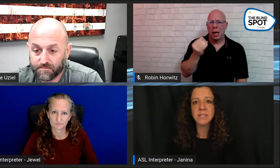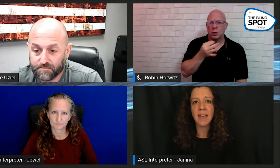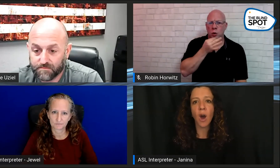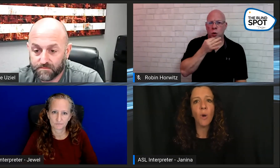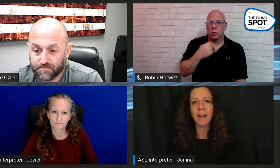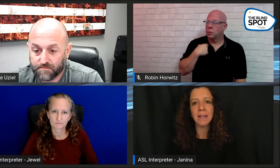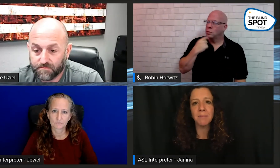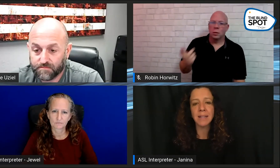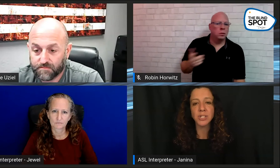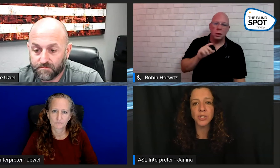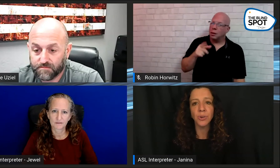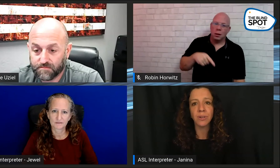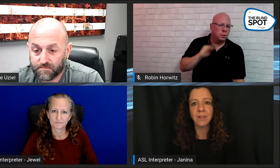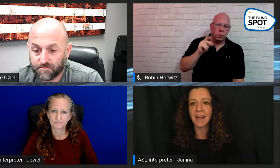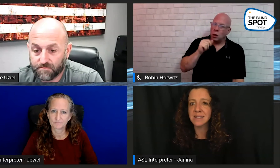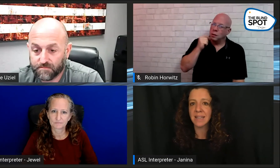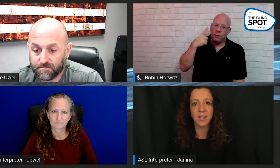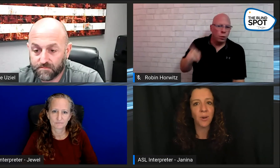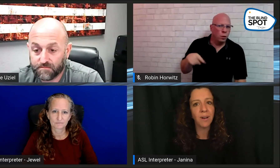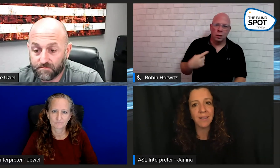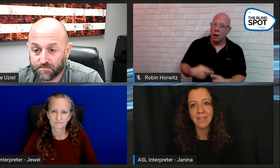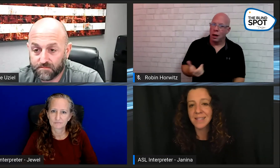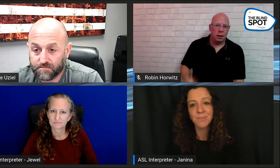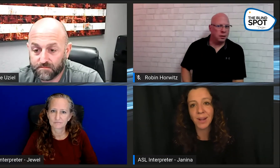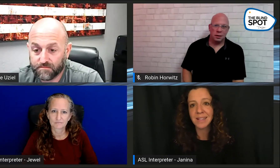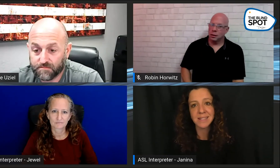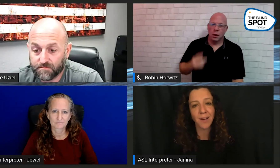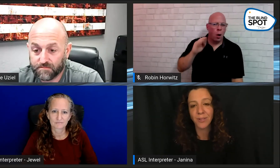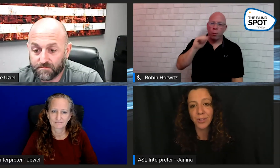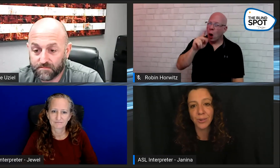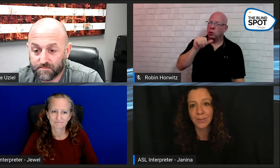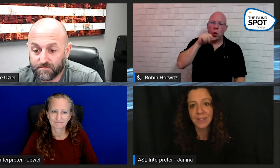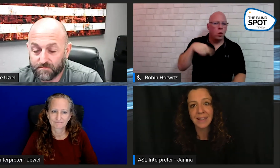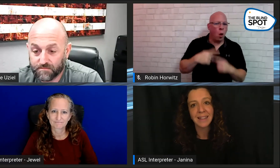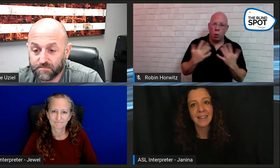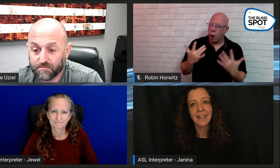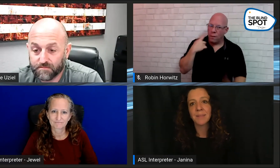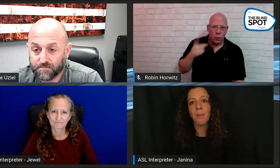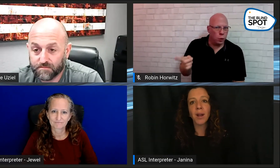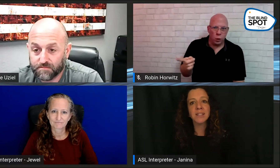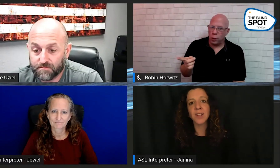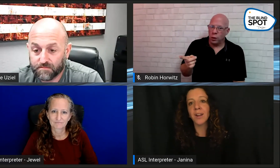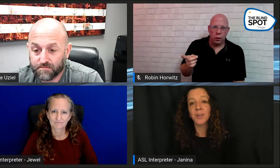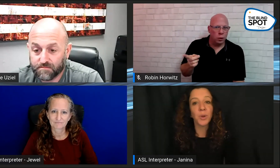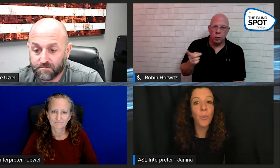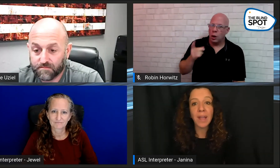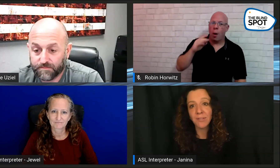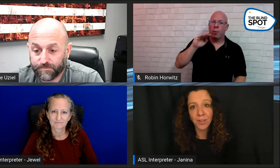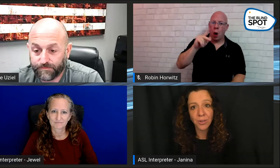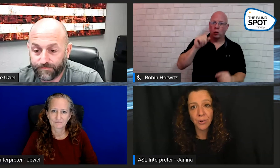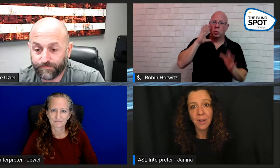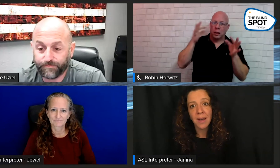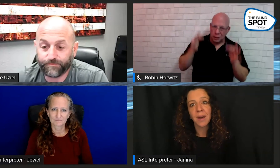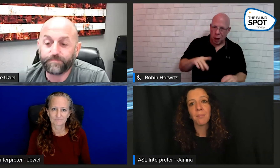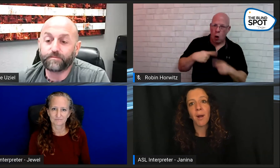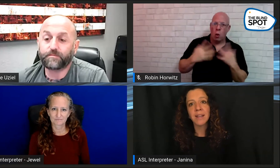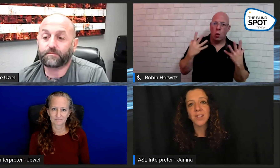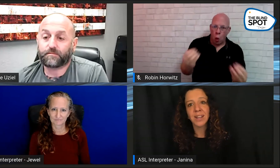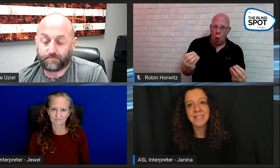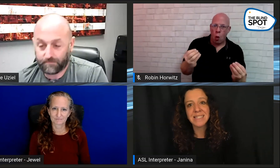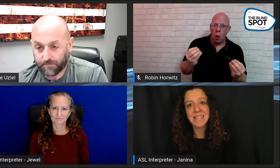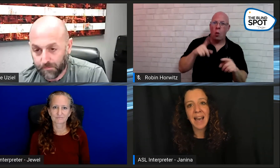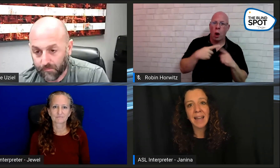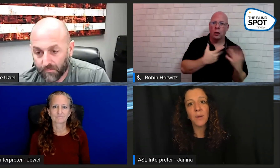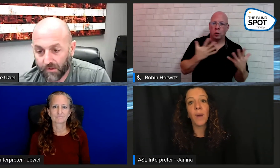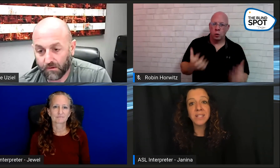Now, if people say, oh, but I need money soon, I say, you know what? This market is not for you. Markets aren't going to wait for you.